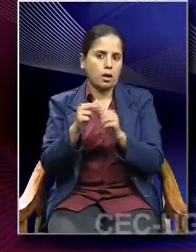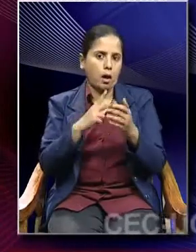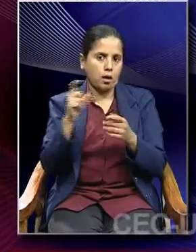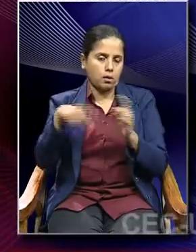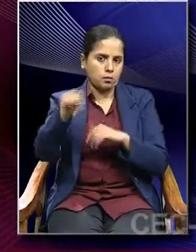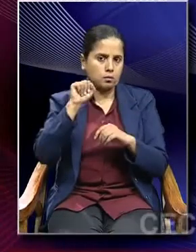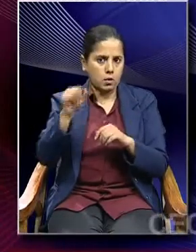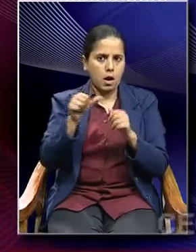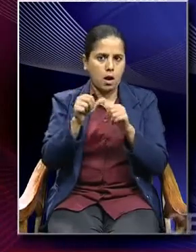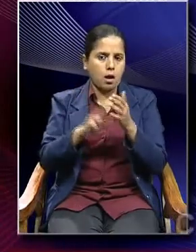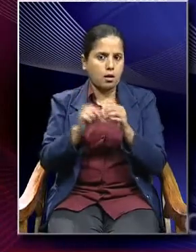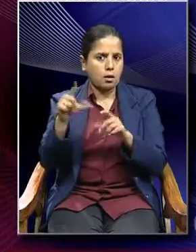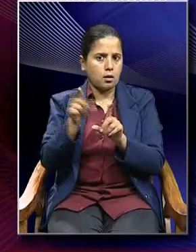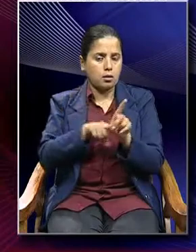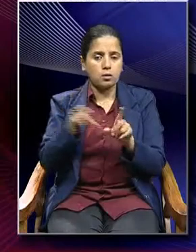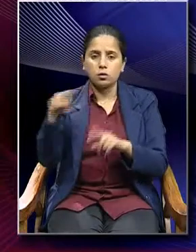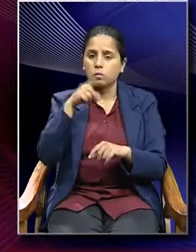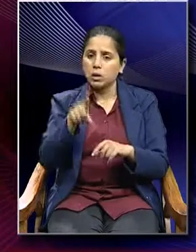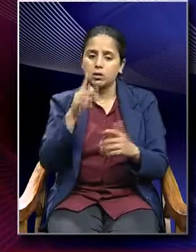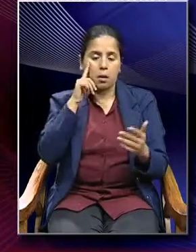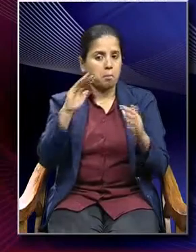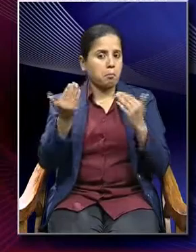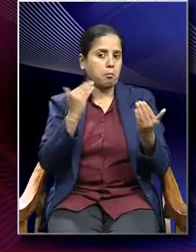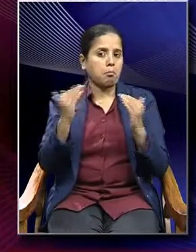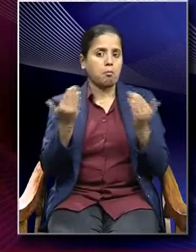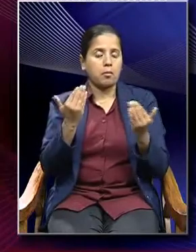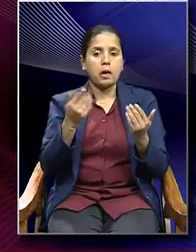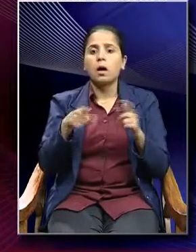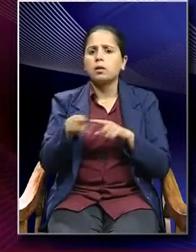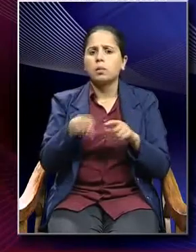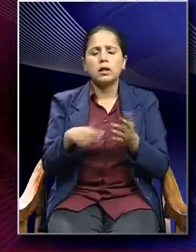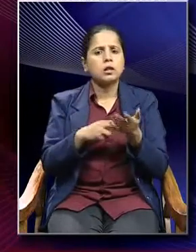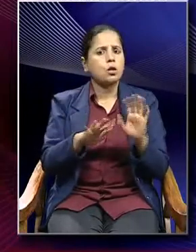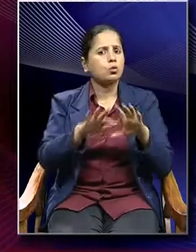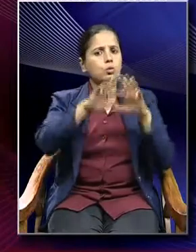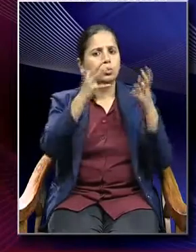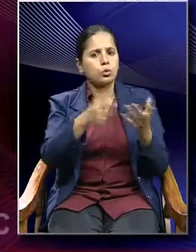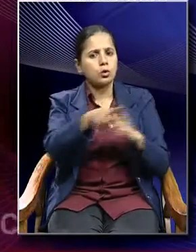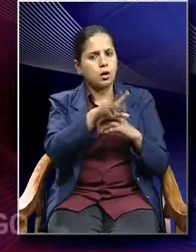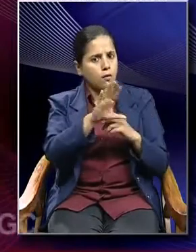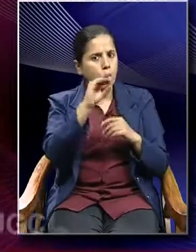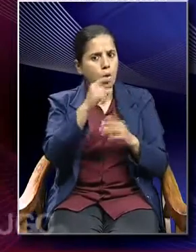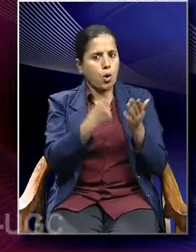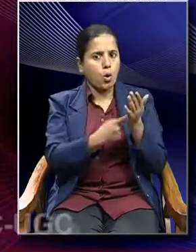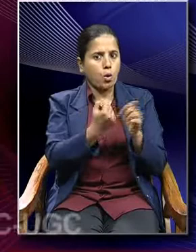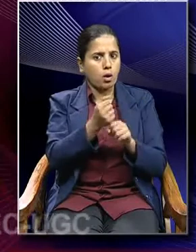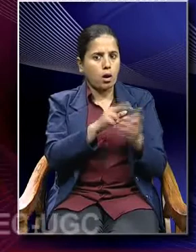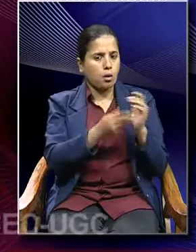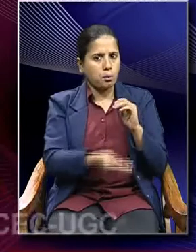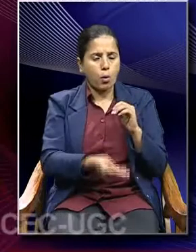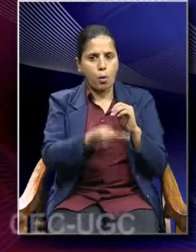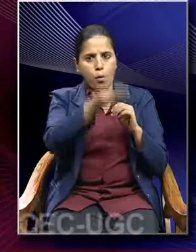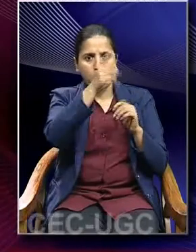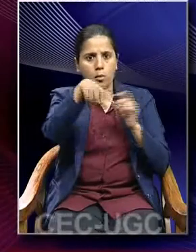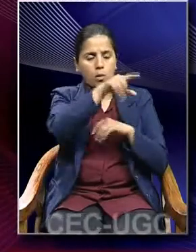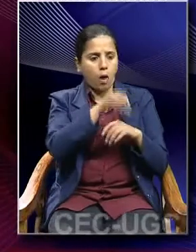says that you have to compare it similarly. So just in the natural world, there is organic is growing. These organics are